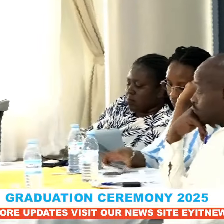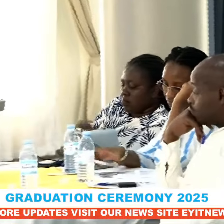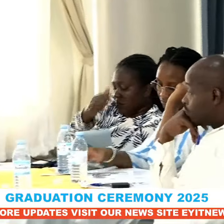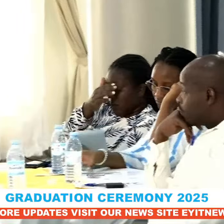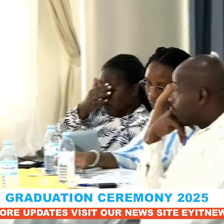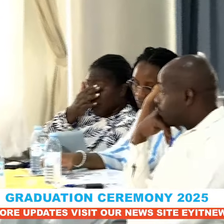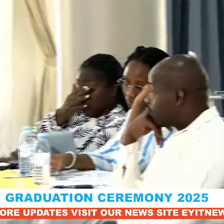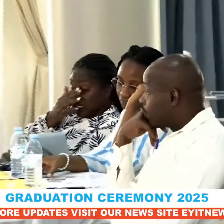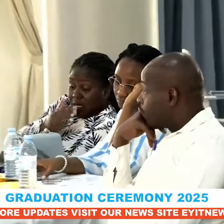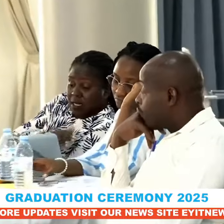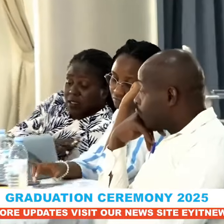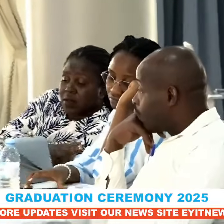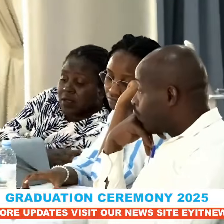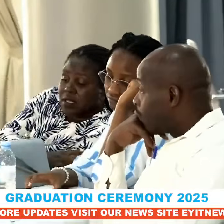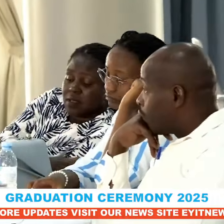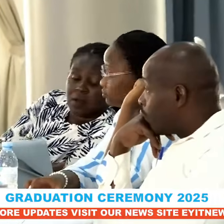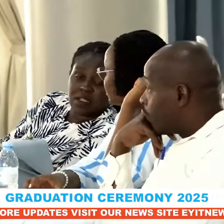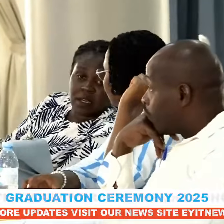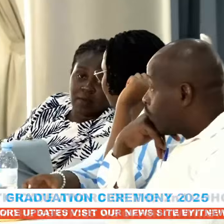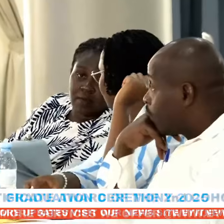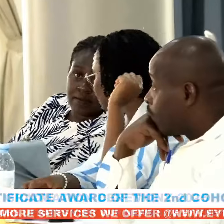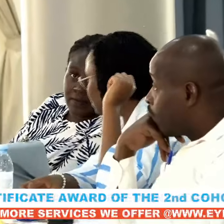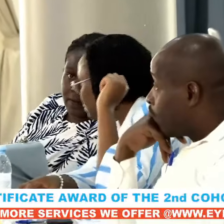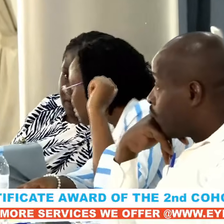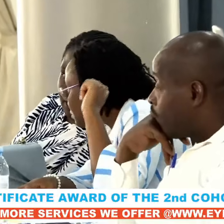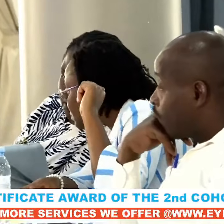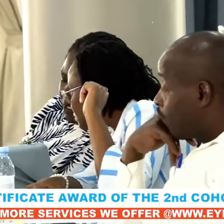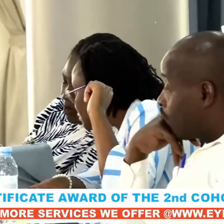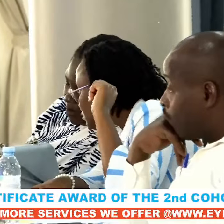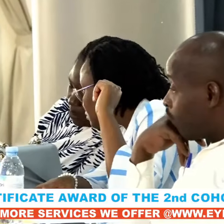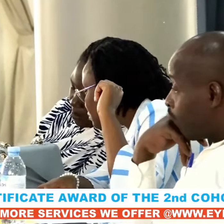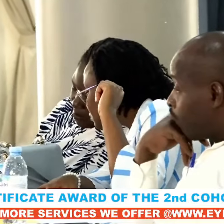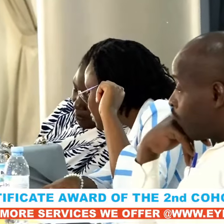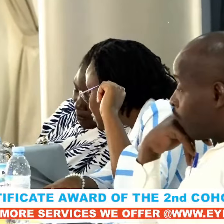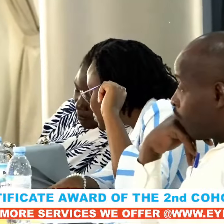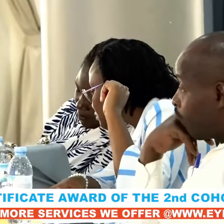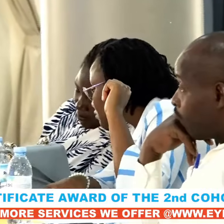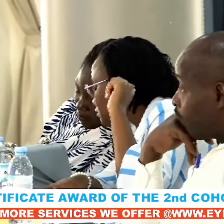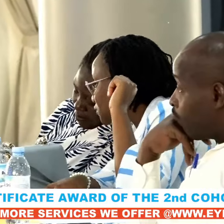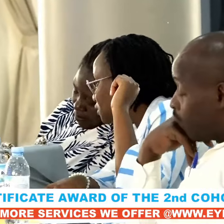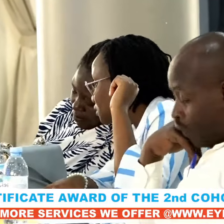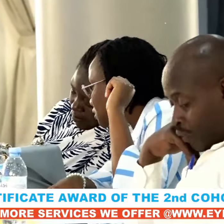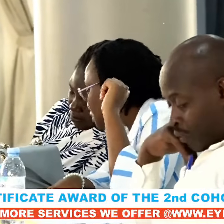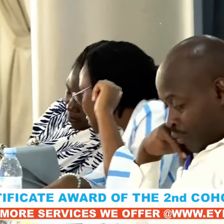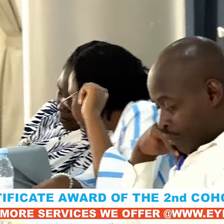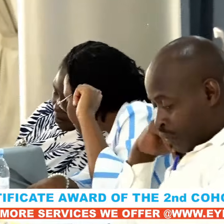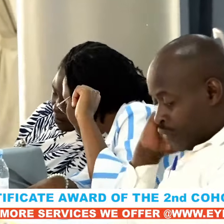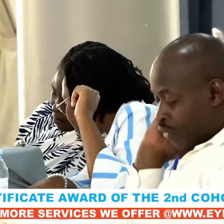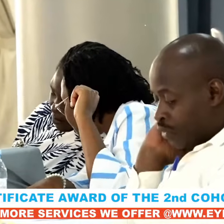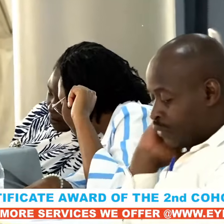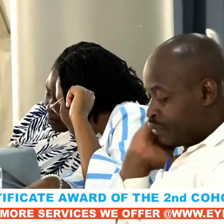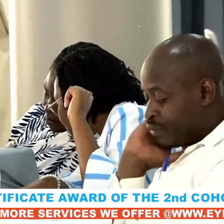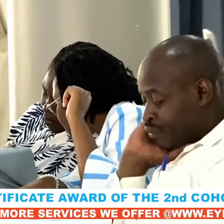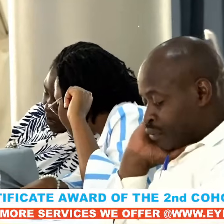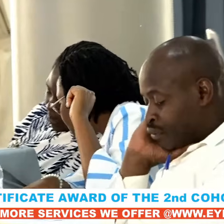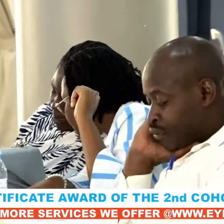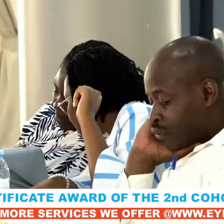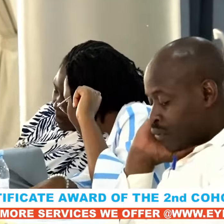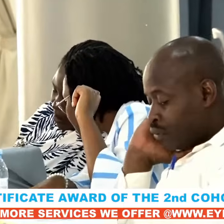committed person. Once she thinks of something, she will make sure that it